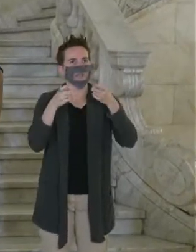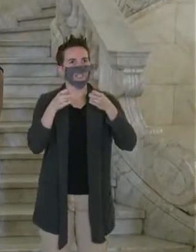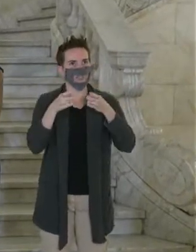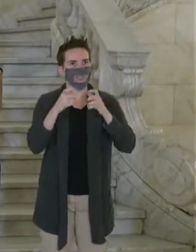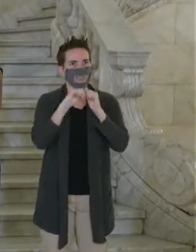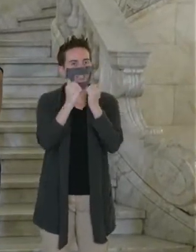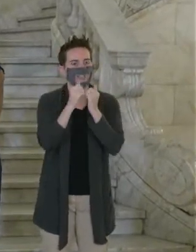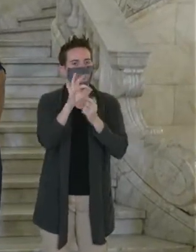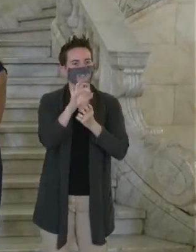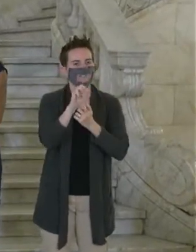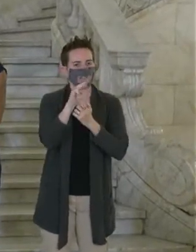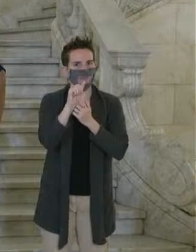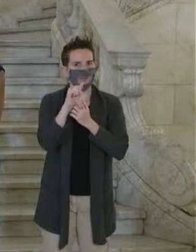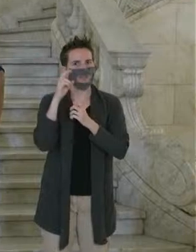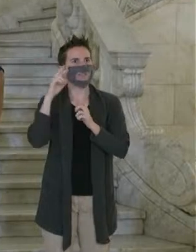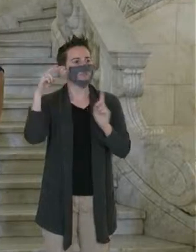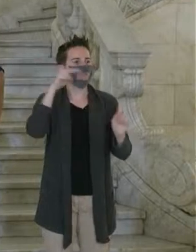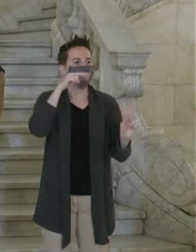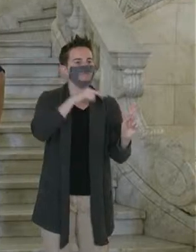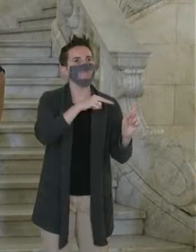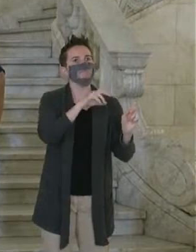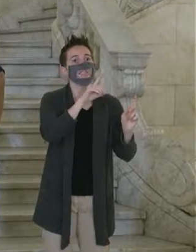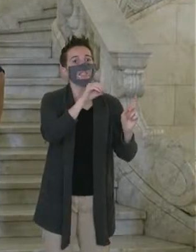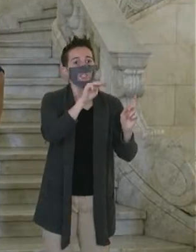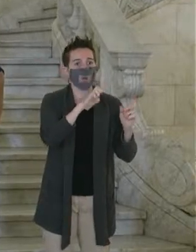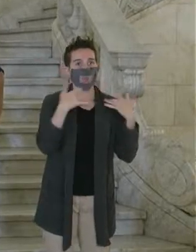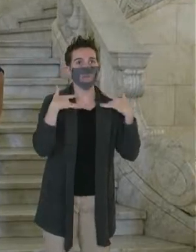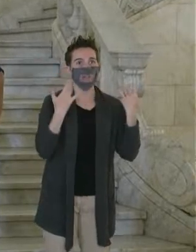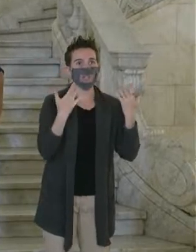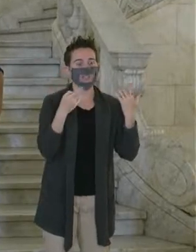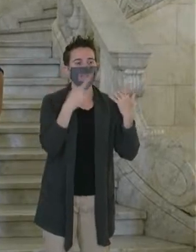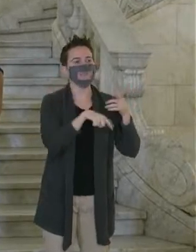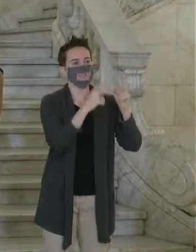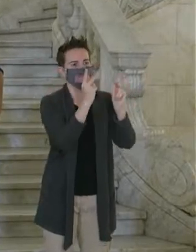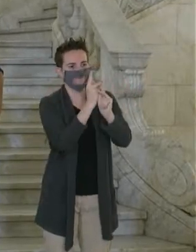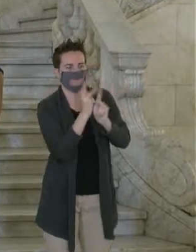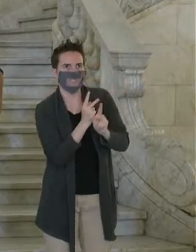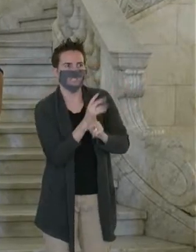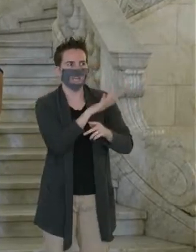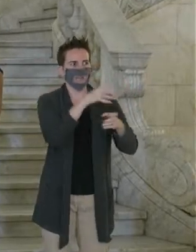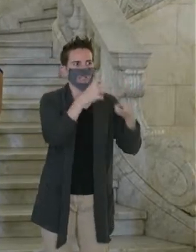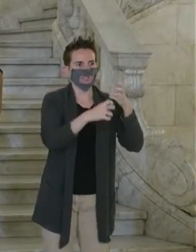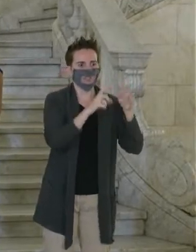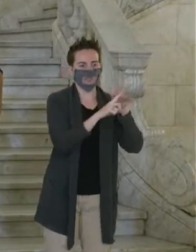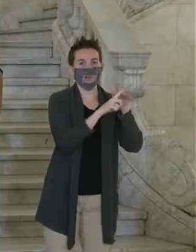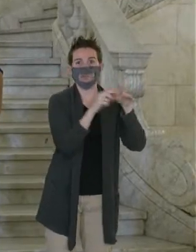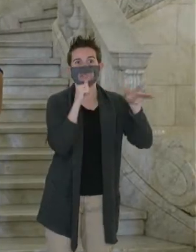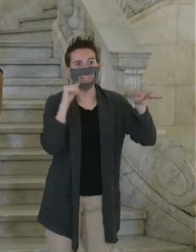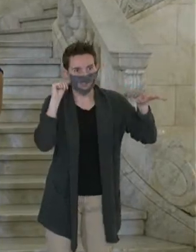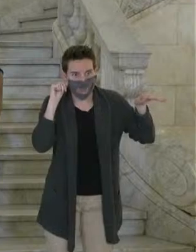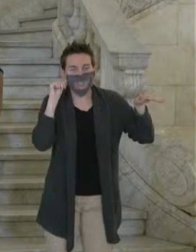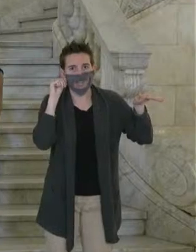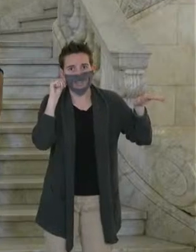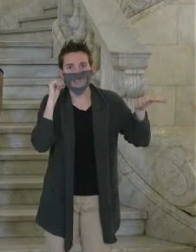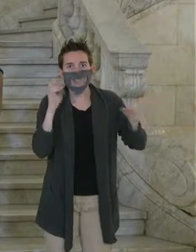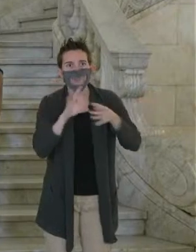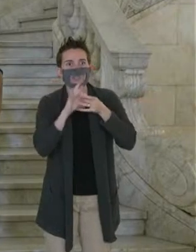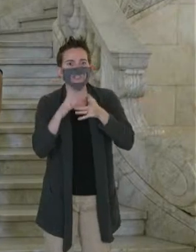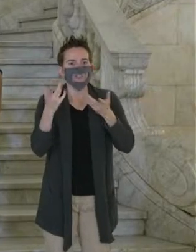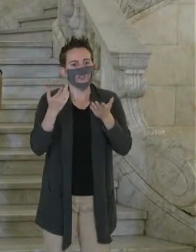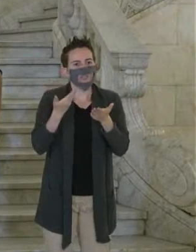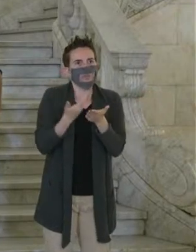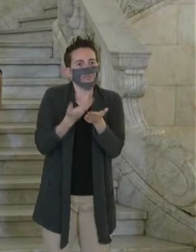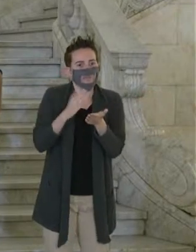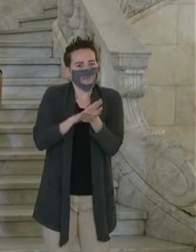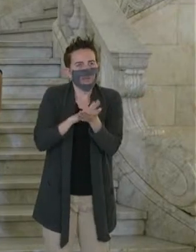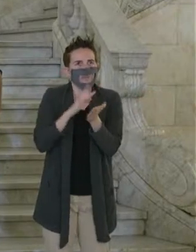clinic at the Dome. So we have fleshed out the issues that came up yesterday as it relates to what documentation is required